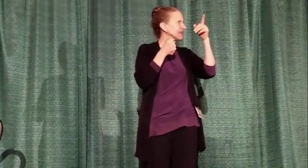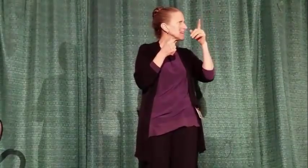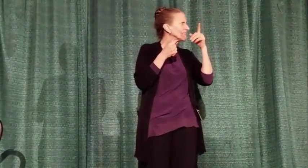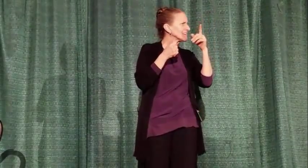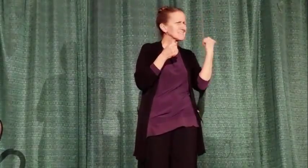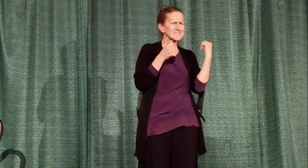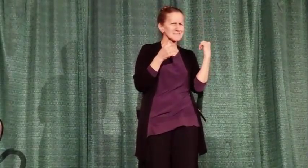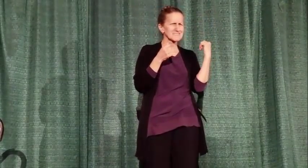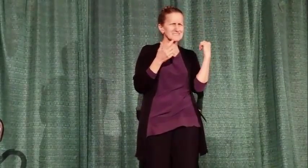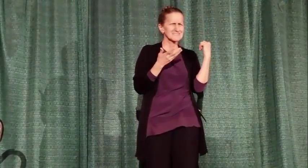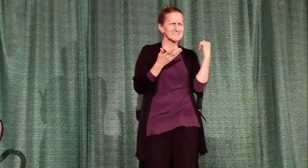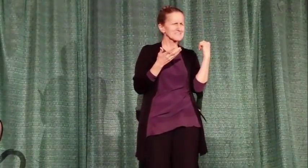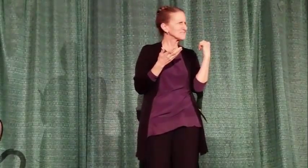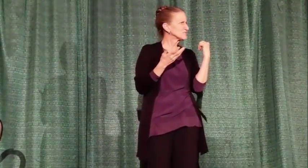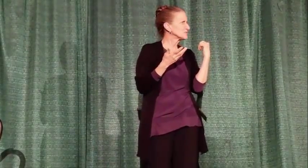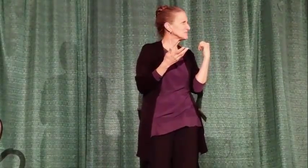No.